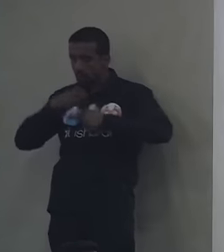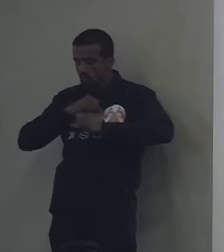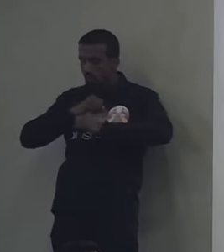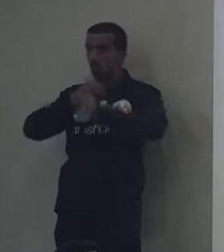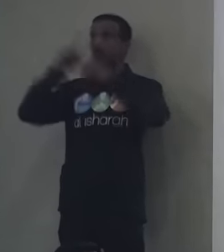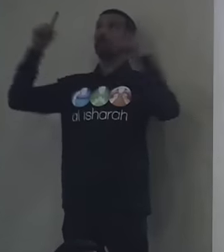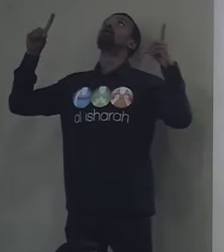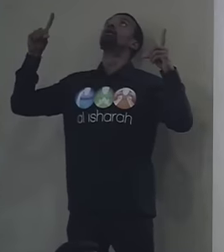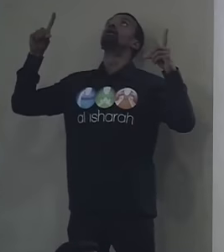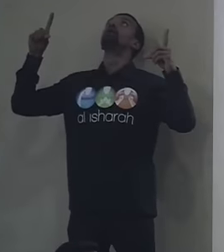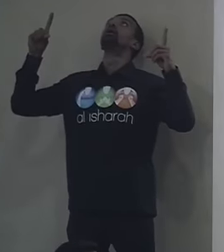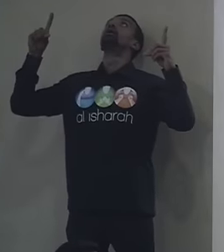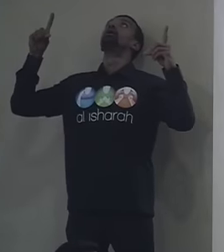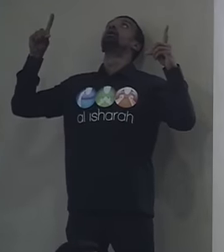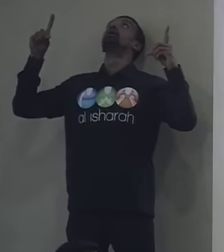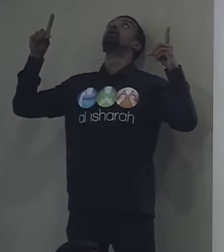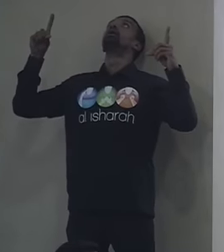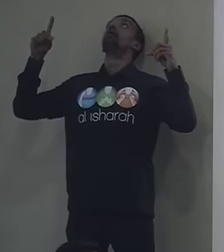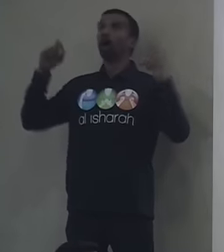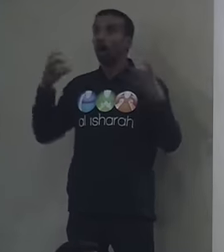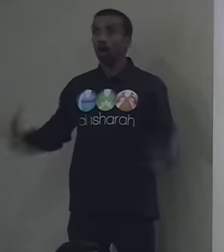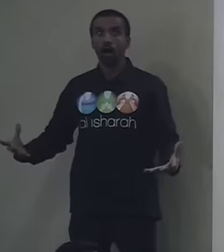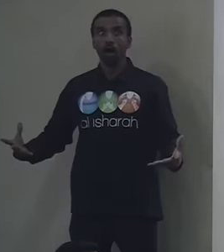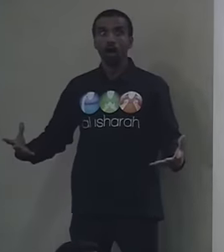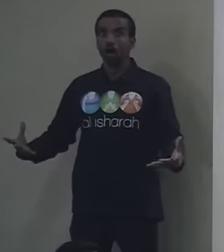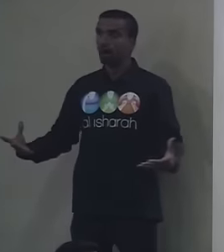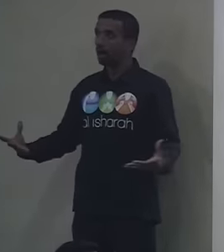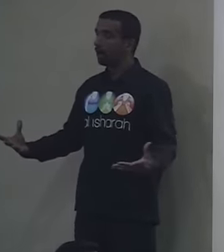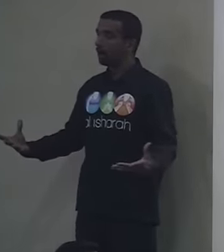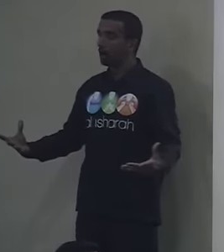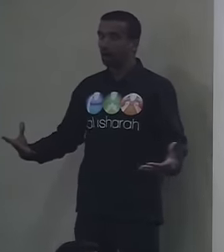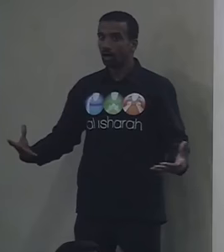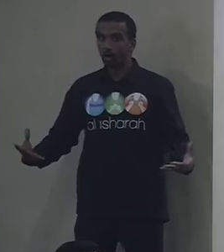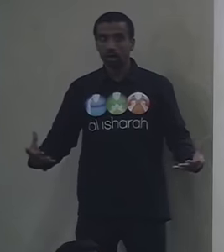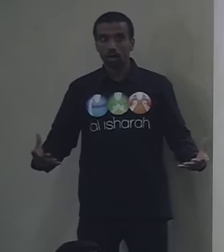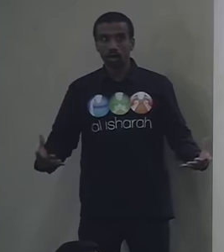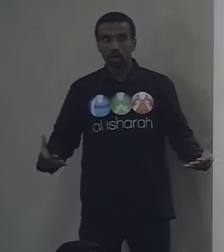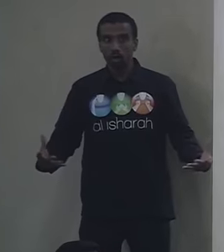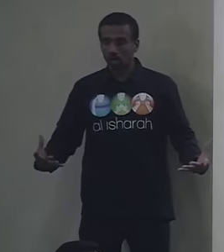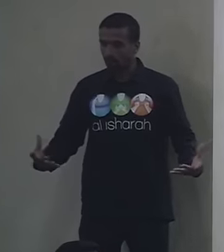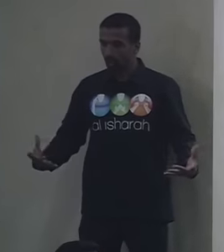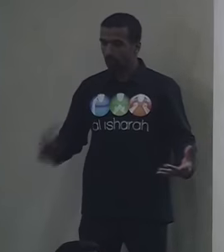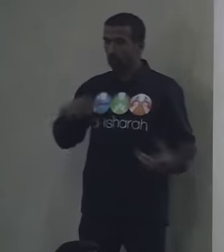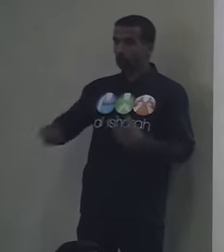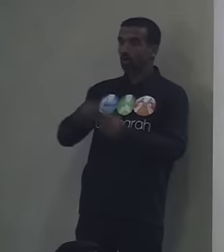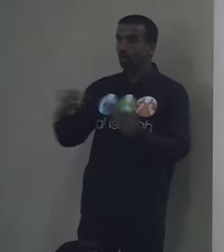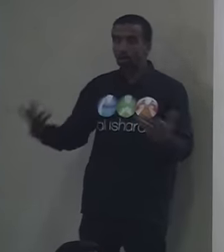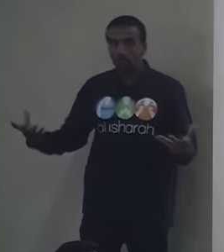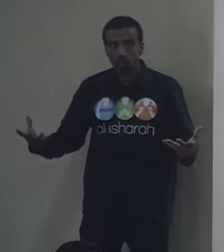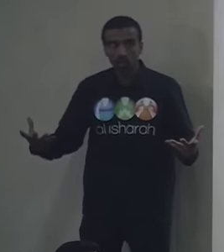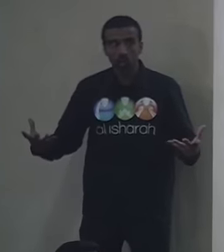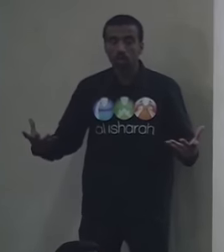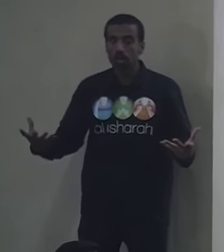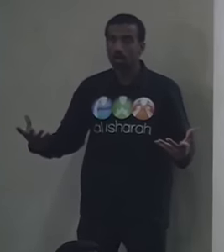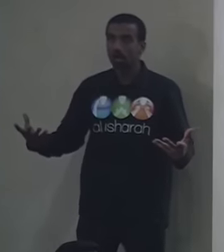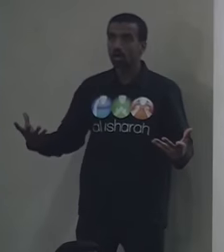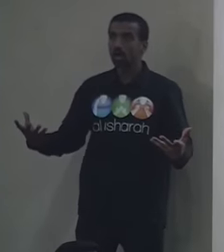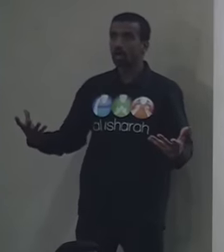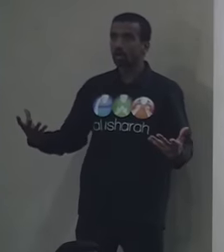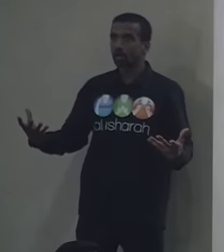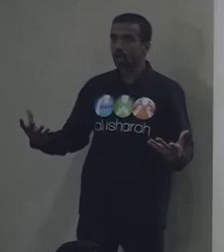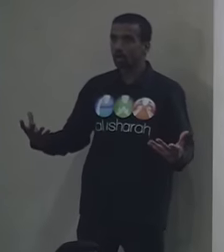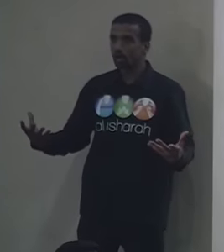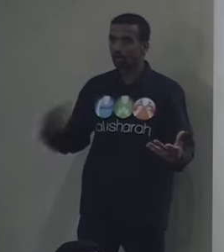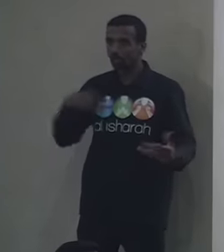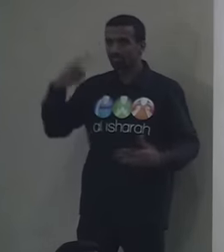up. And you're going to find out all right. And the questioning, some of the questioning begins right then. Some of it. Some questions are asked